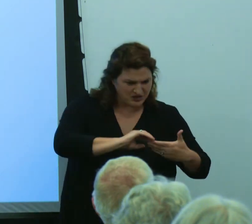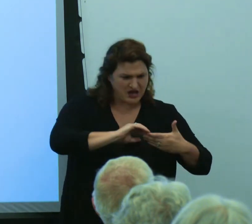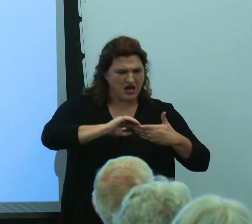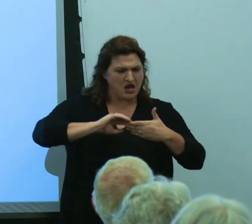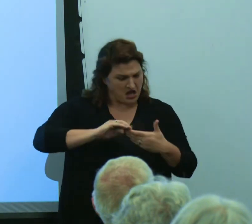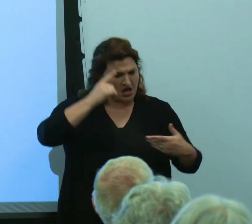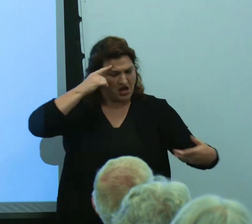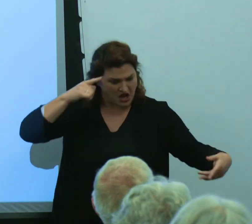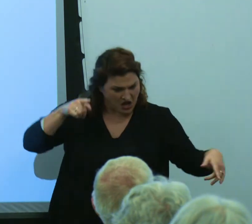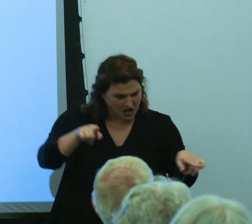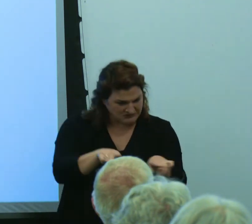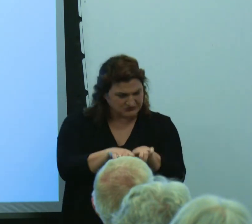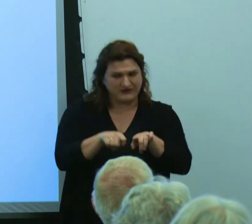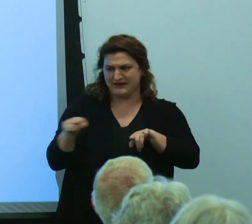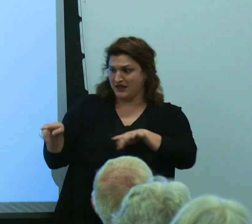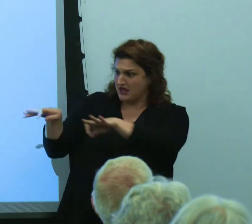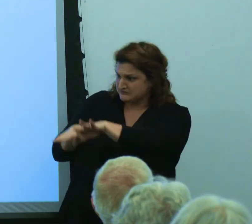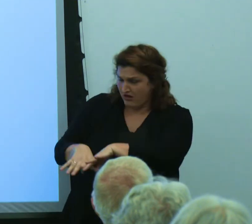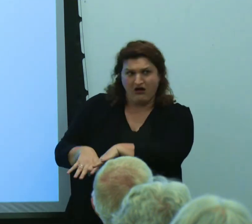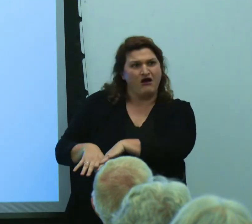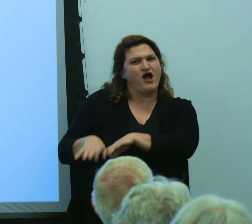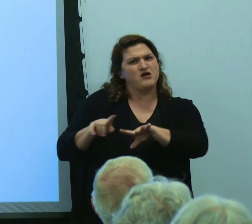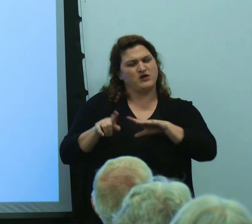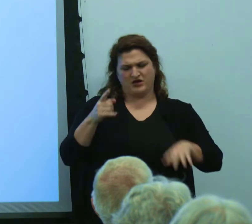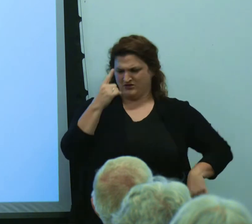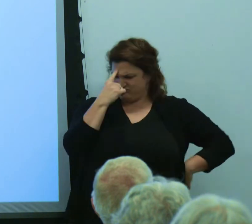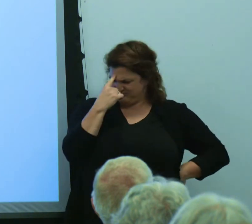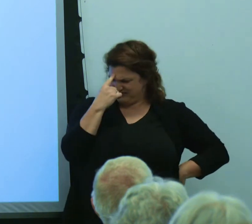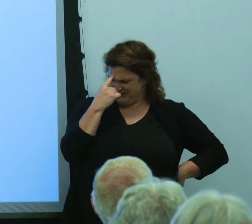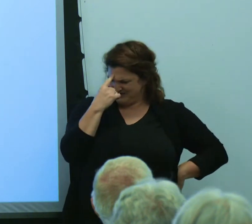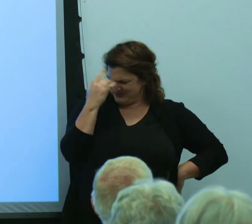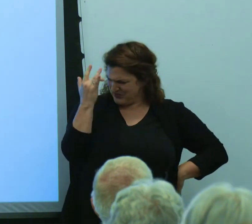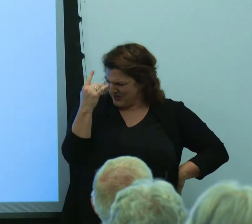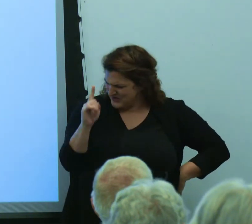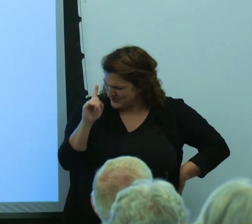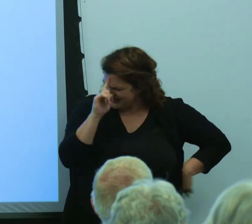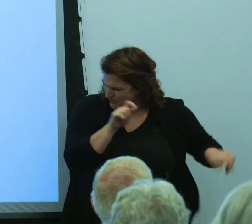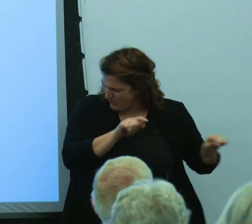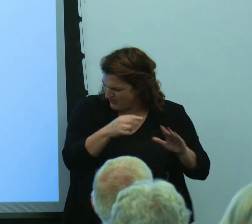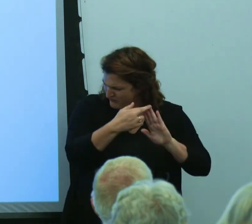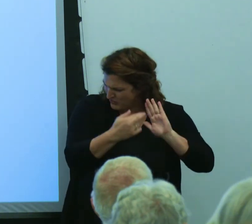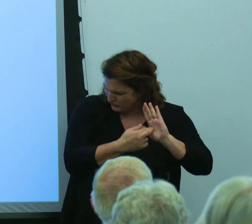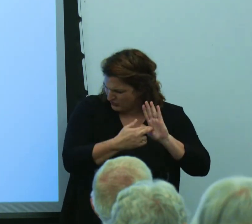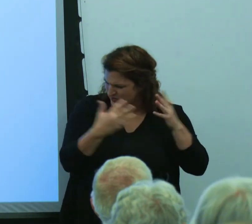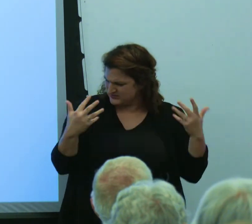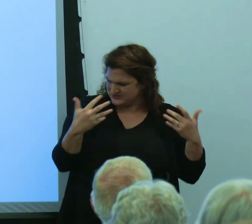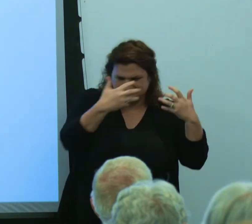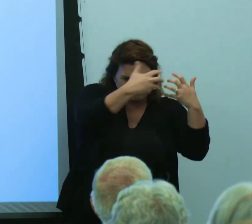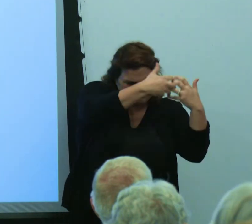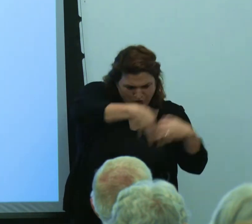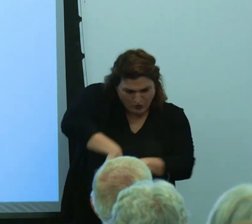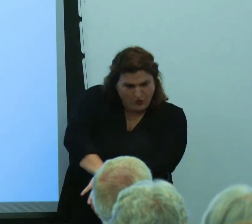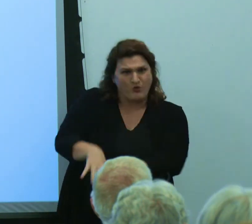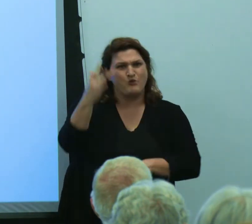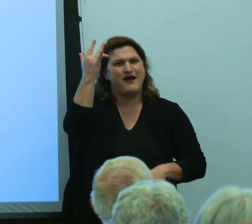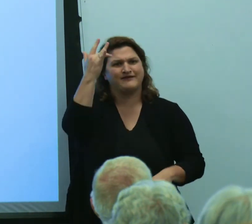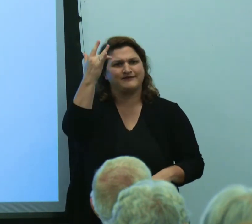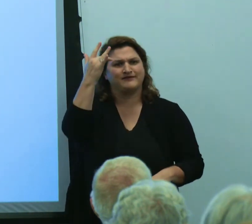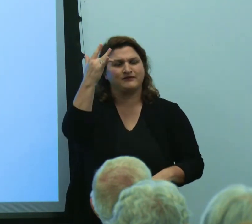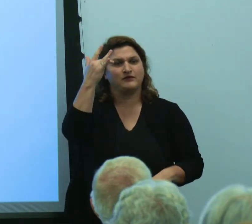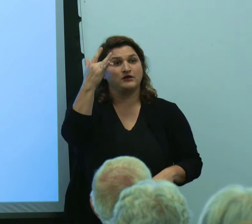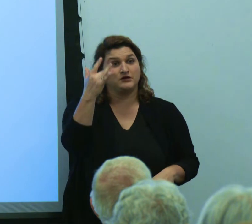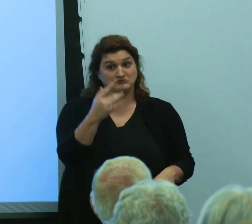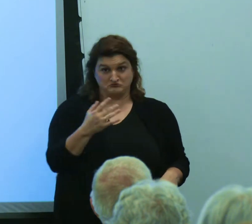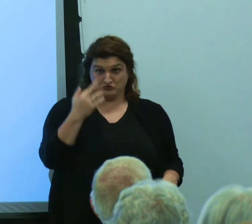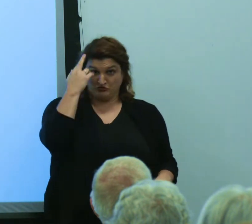worked through. Like, you're like, well, wait a second, why did we think all of these rules would work together? And the reason that we thought the rules would work together is